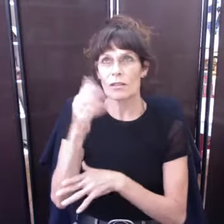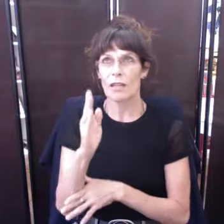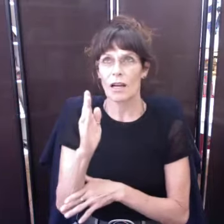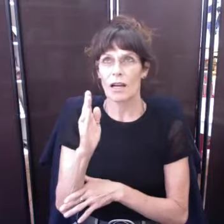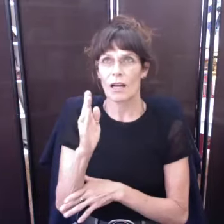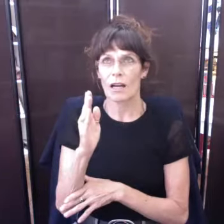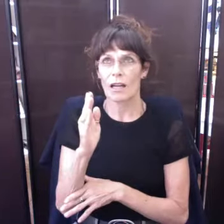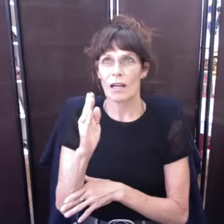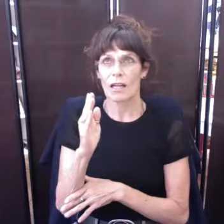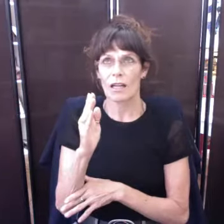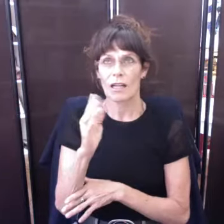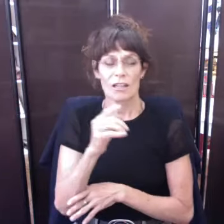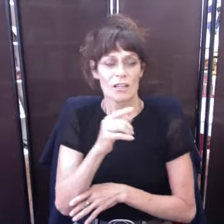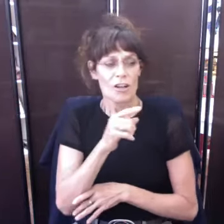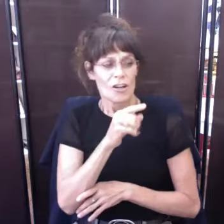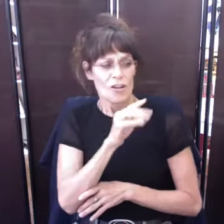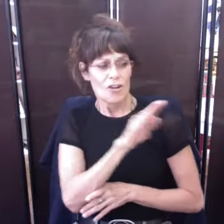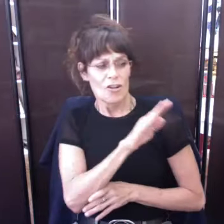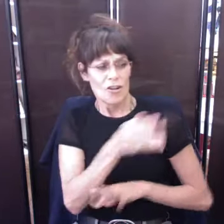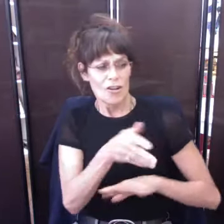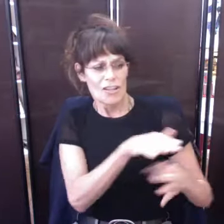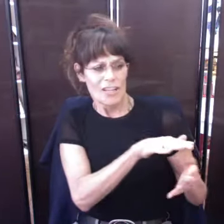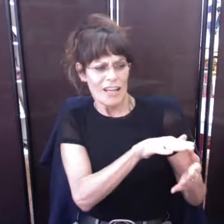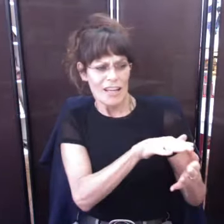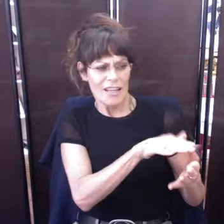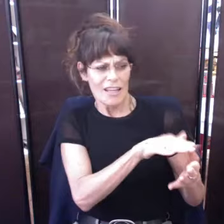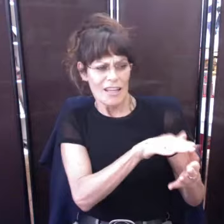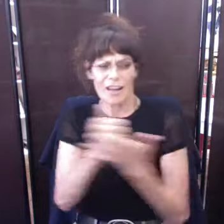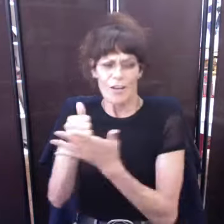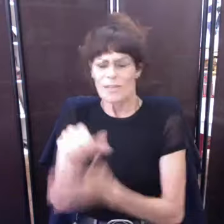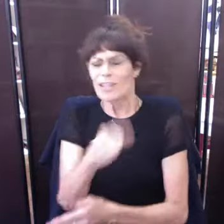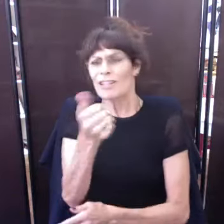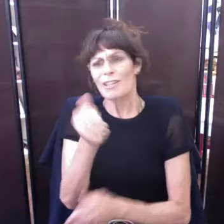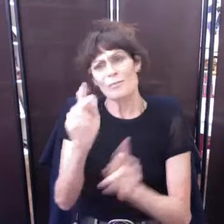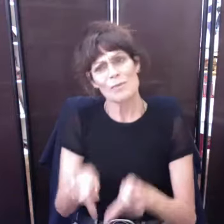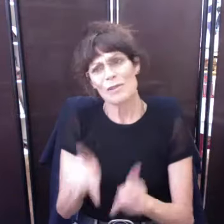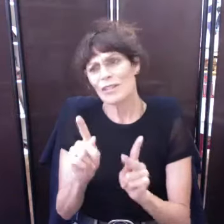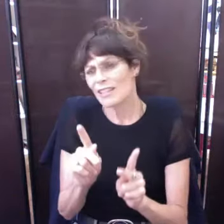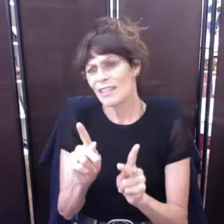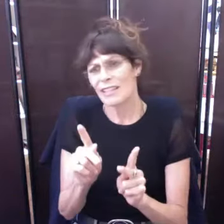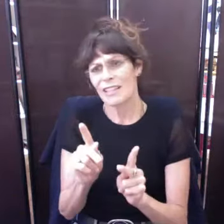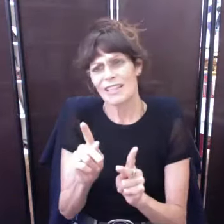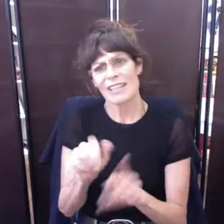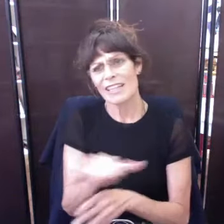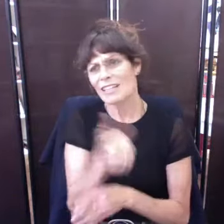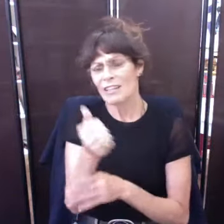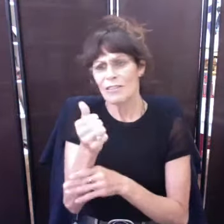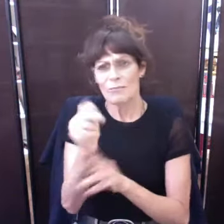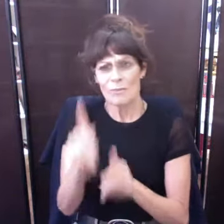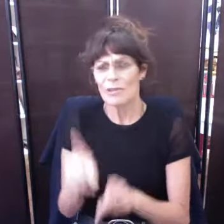death sparks a new light in some of the people that she knows, and sparks a new light in some of you to be like, holy cow,